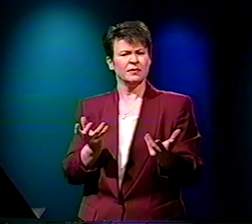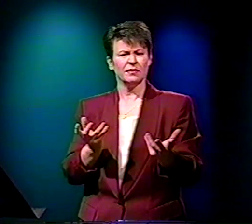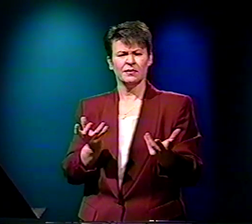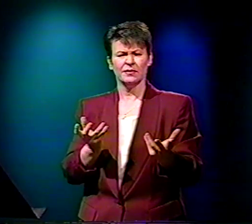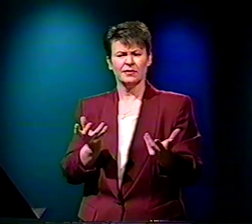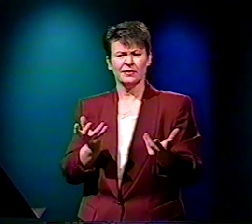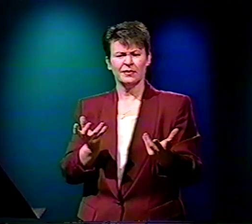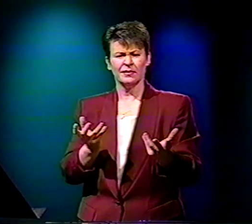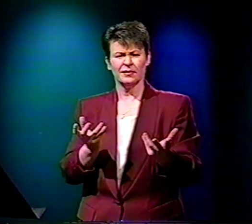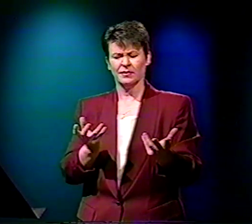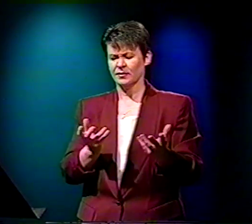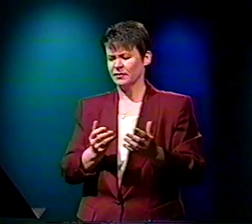my experiences might be?